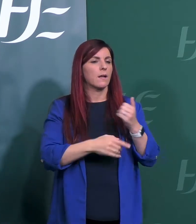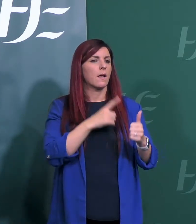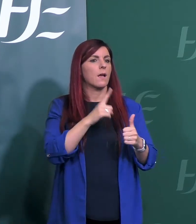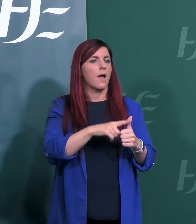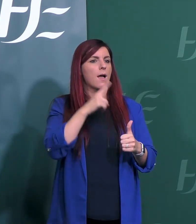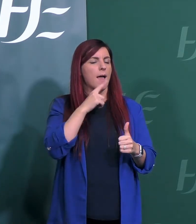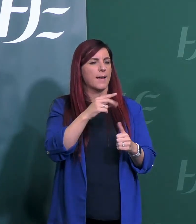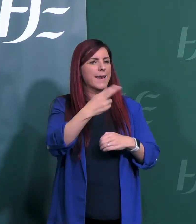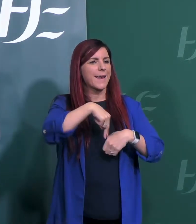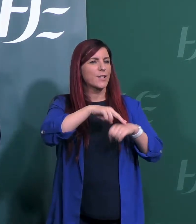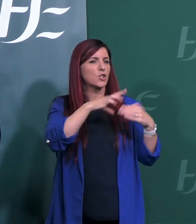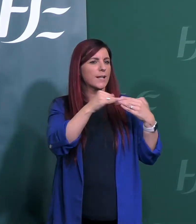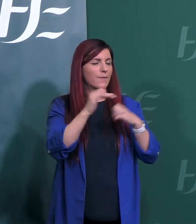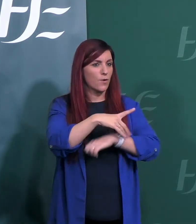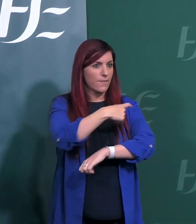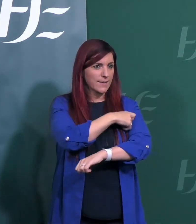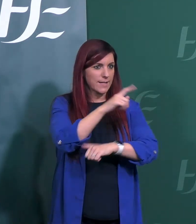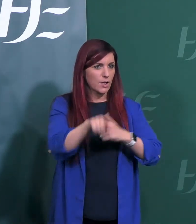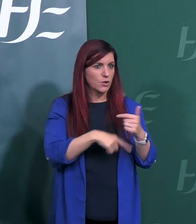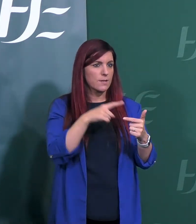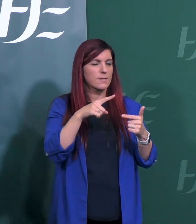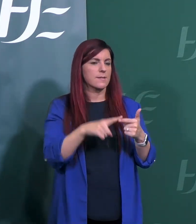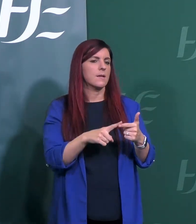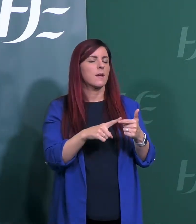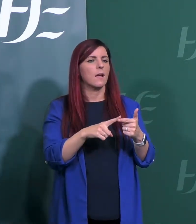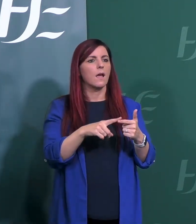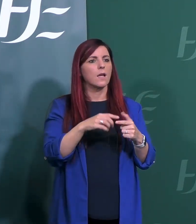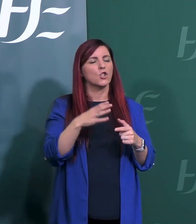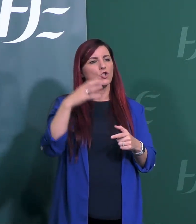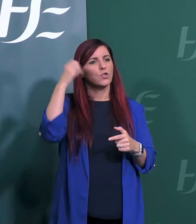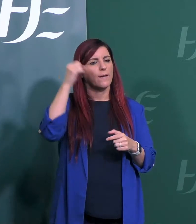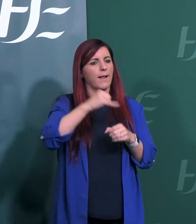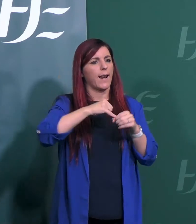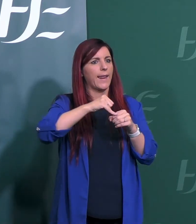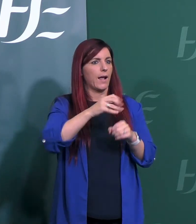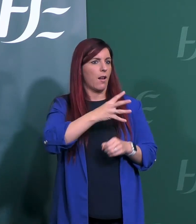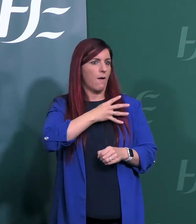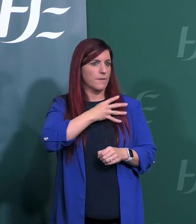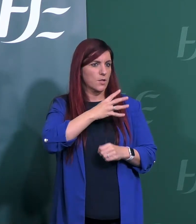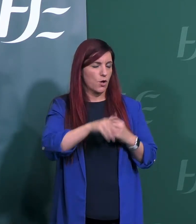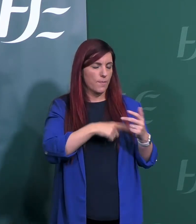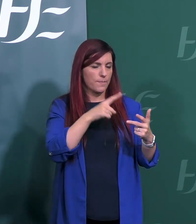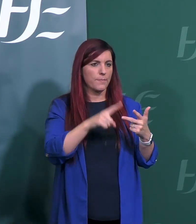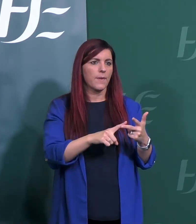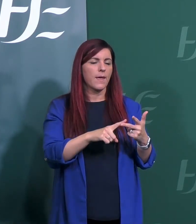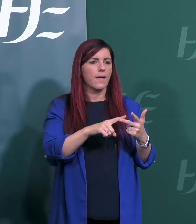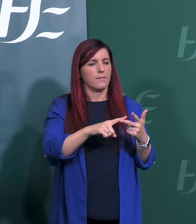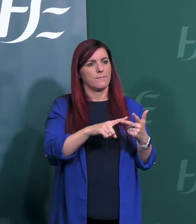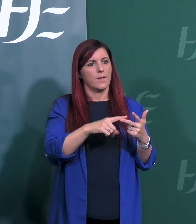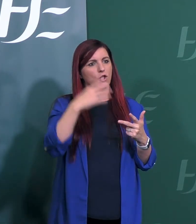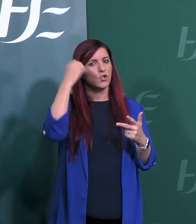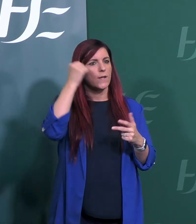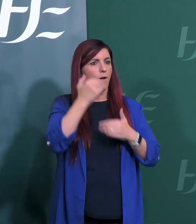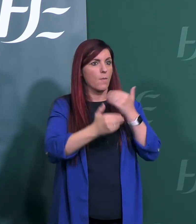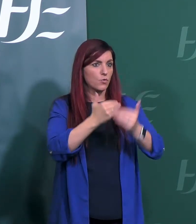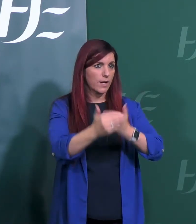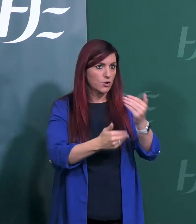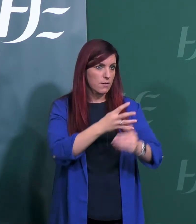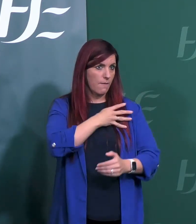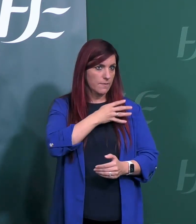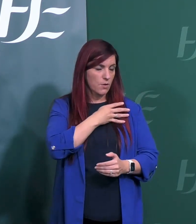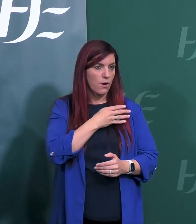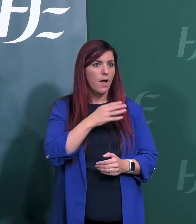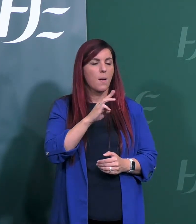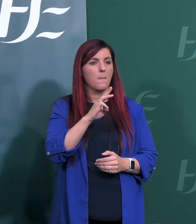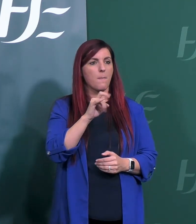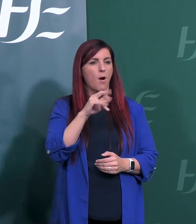McCallion, HSE National Lead for Vaccinations and Testing. Colin Henry, Chief Clinical Officer, HSE. Anne O'Connor, Chief Operations Officer. Paul